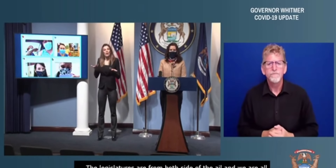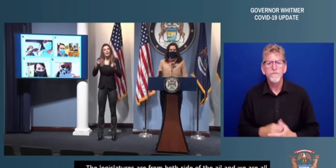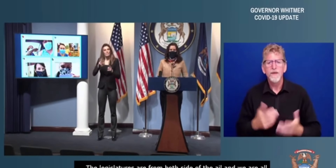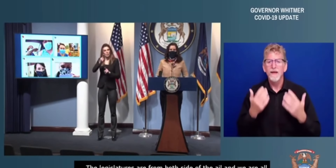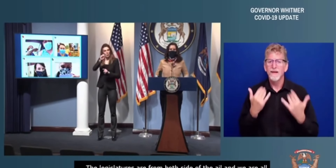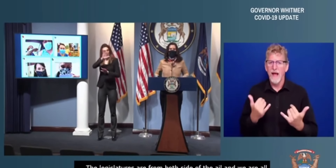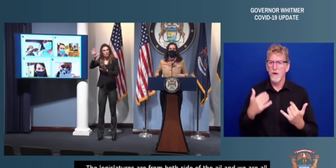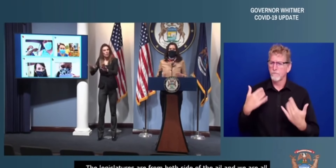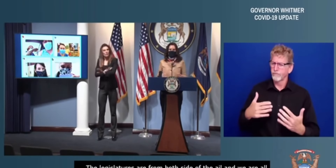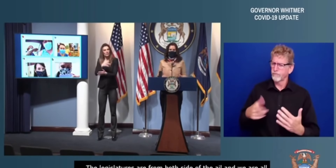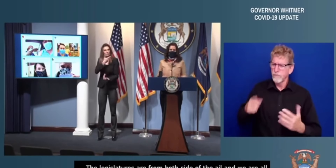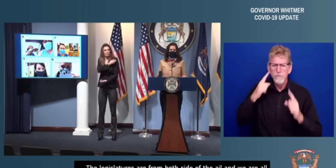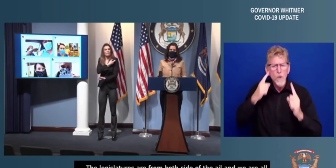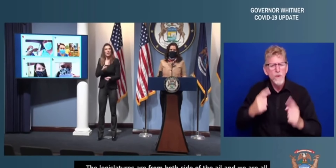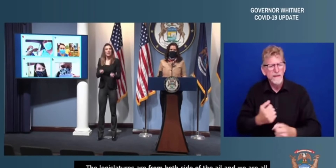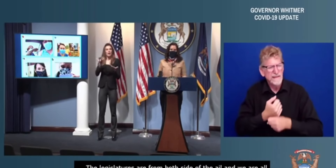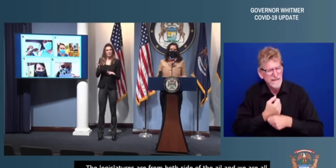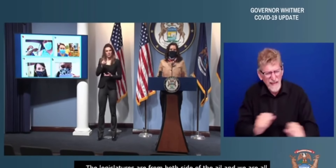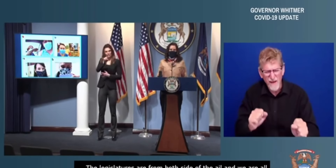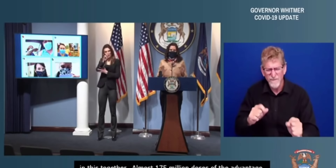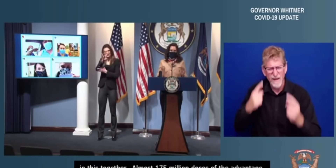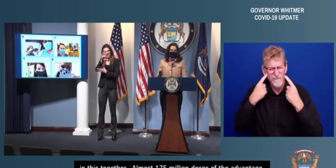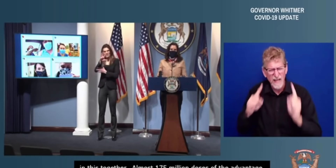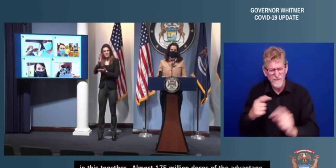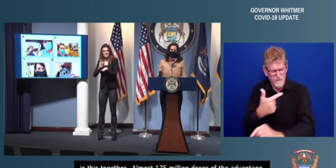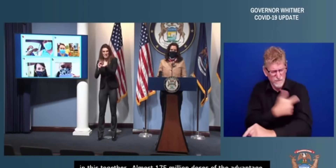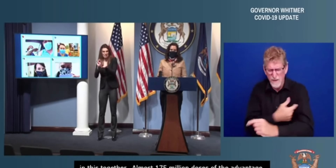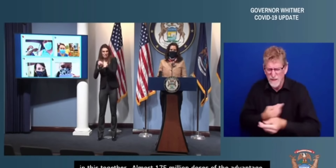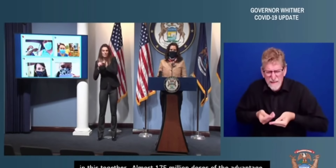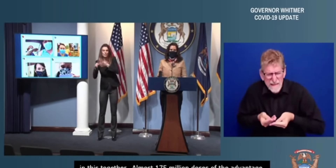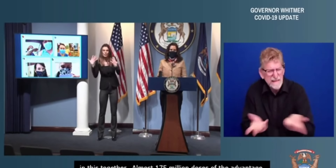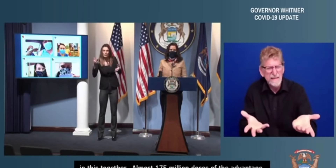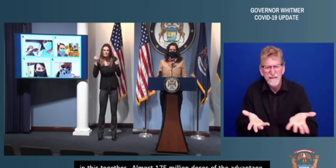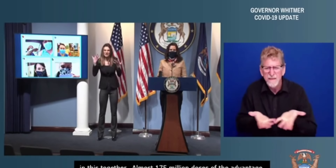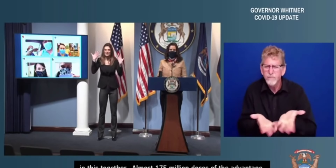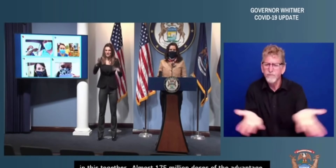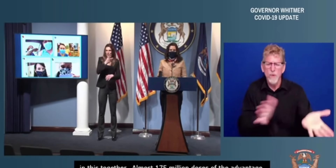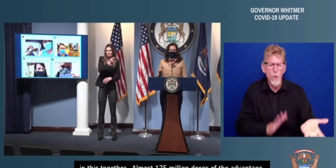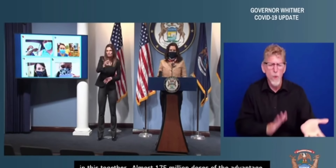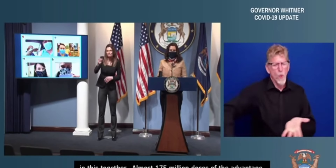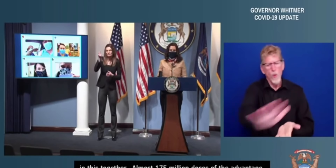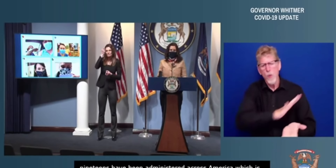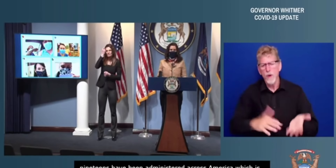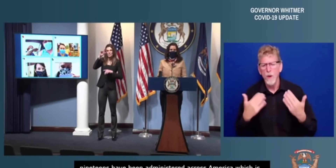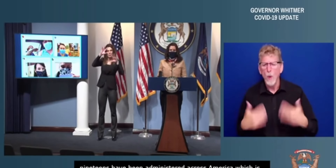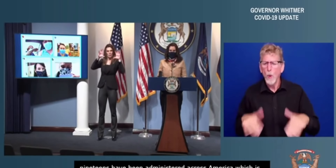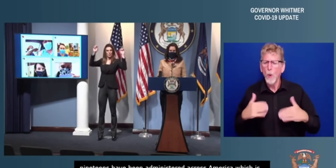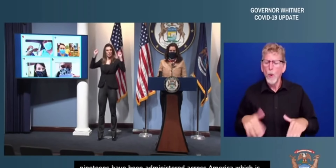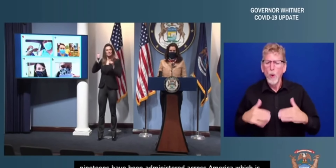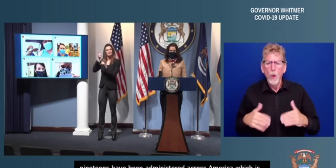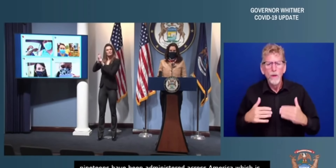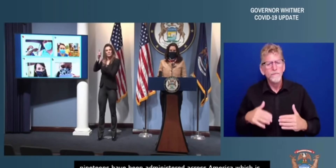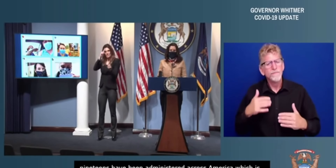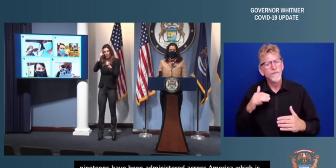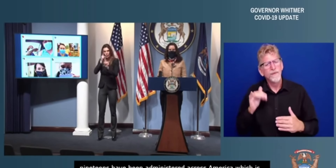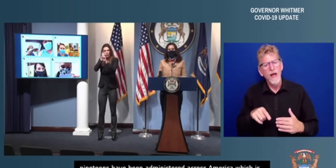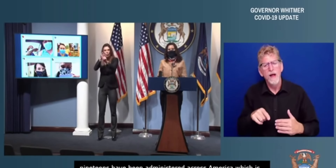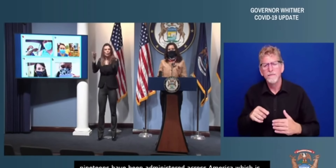have been administered across America, which is smashing President Biden's goal of 100 million shots in 100